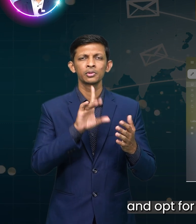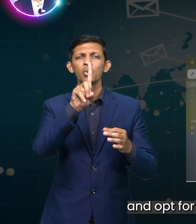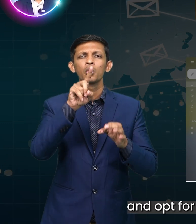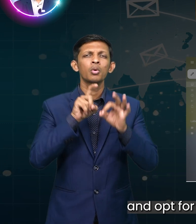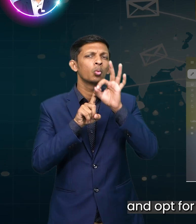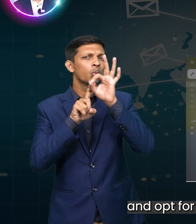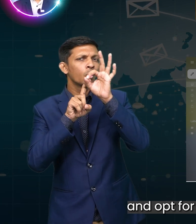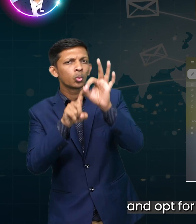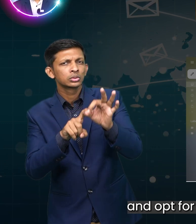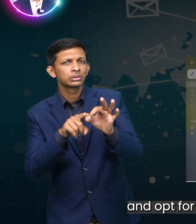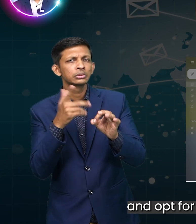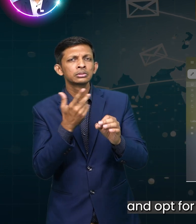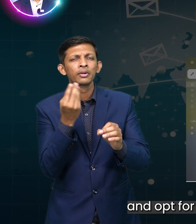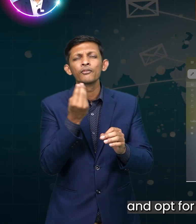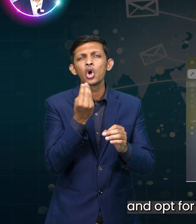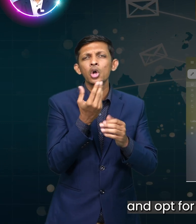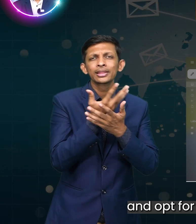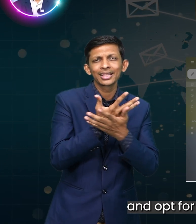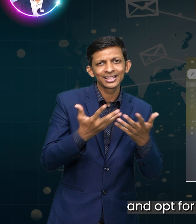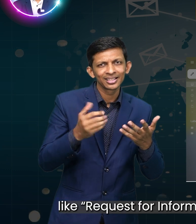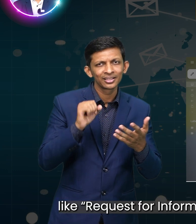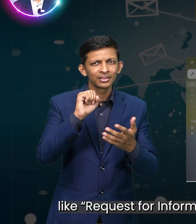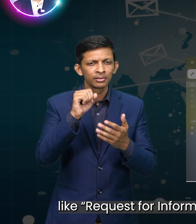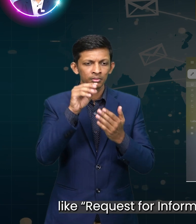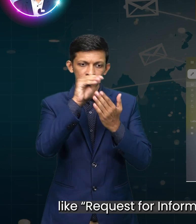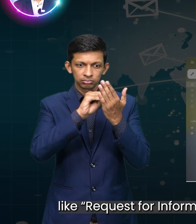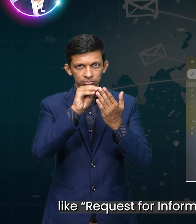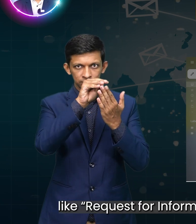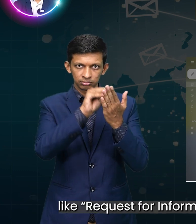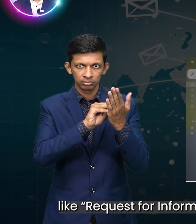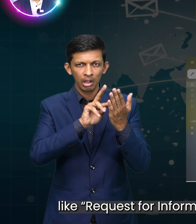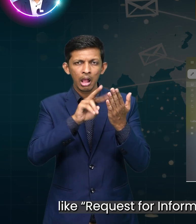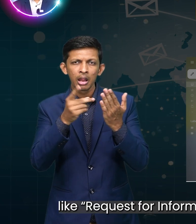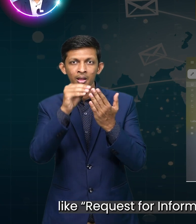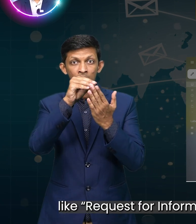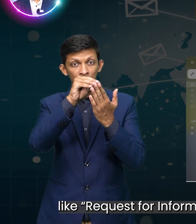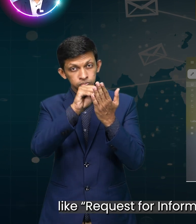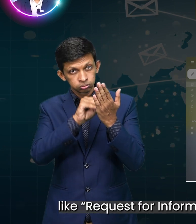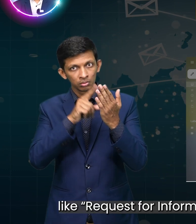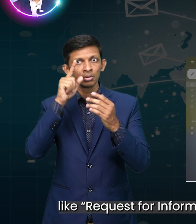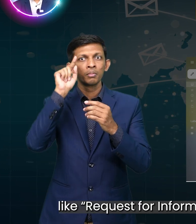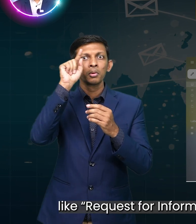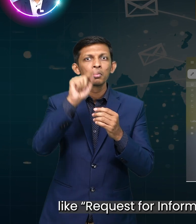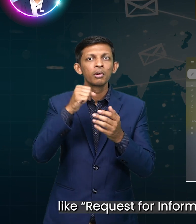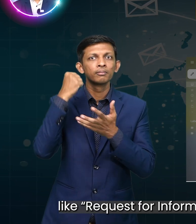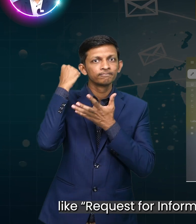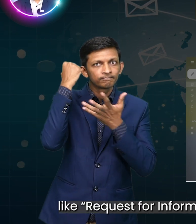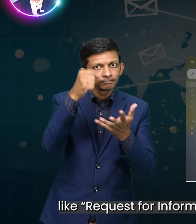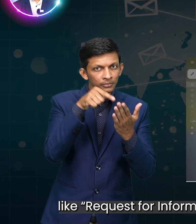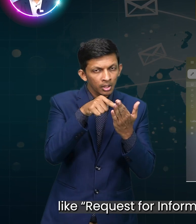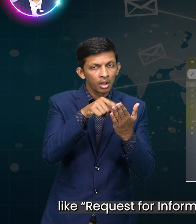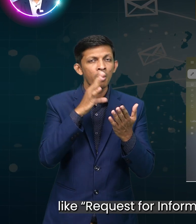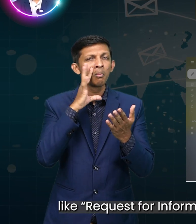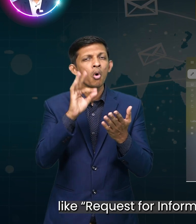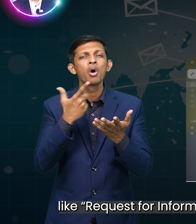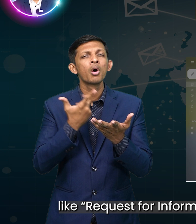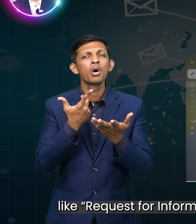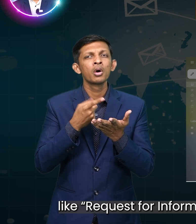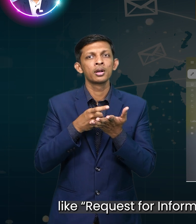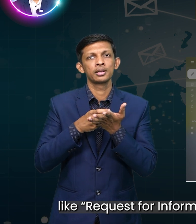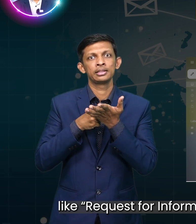and opt for something more specific like request for information about internship opportunities.